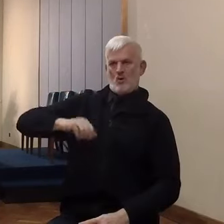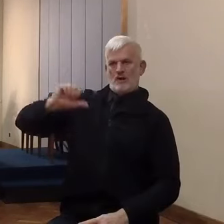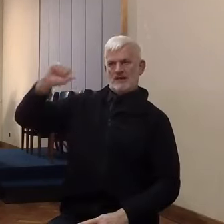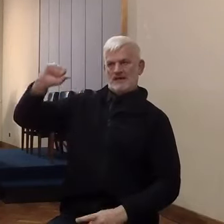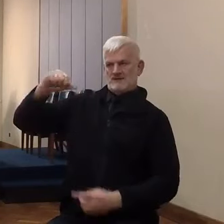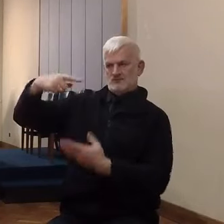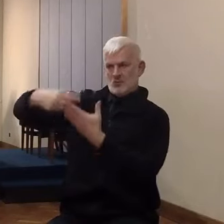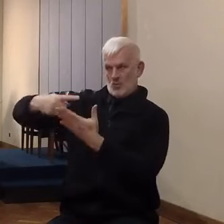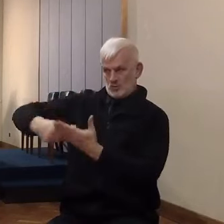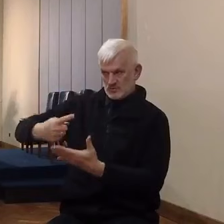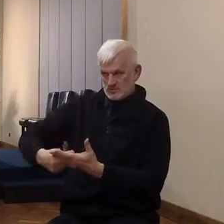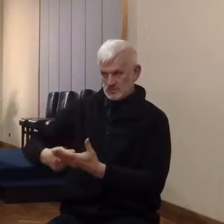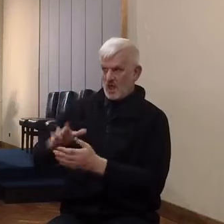preserves for himself.